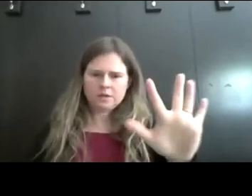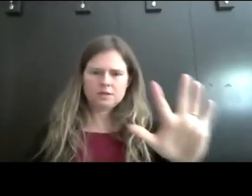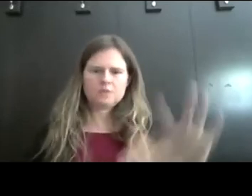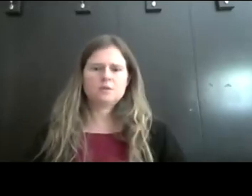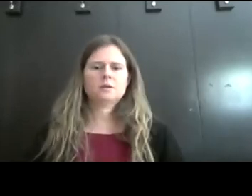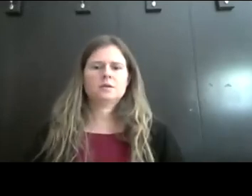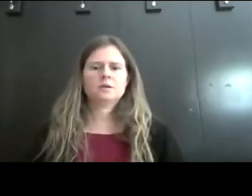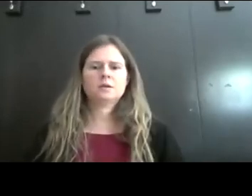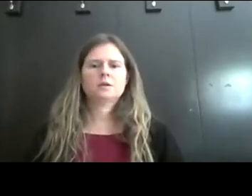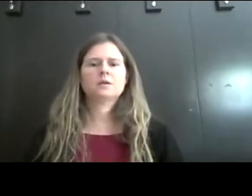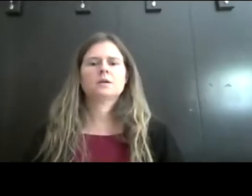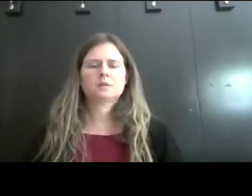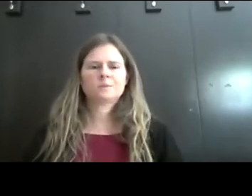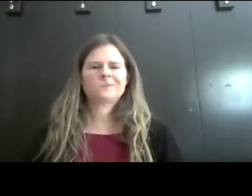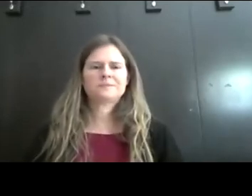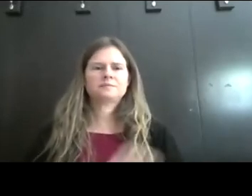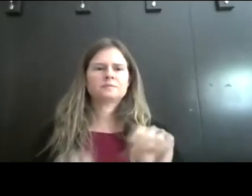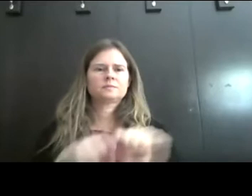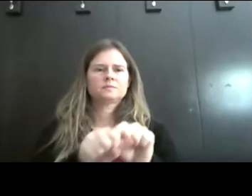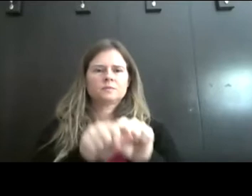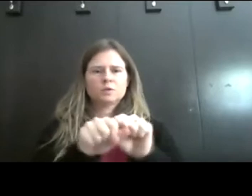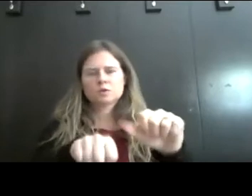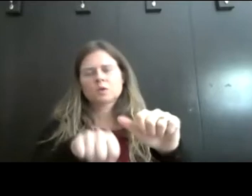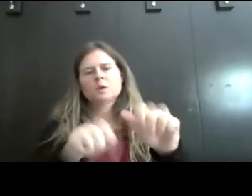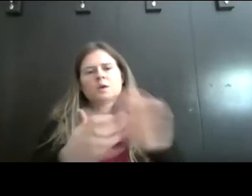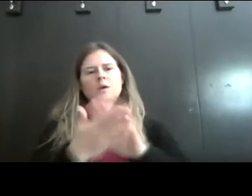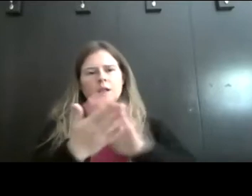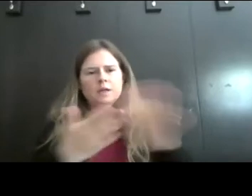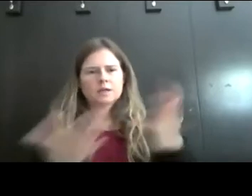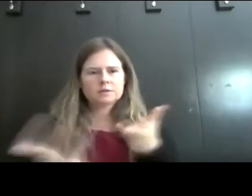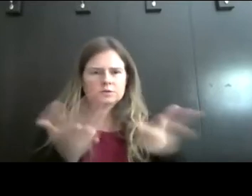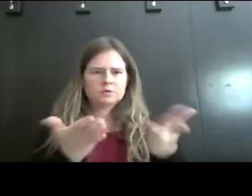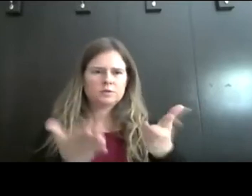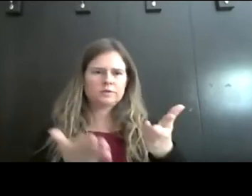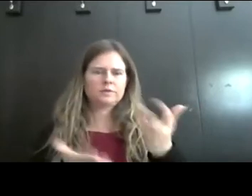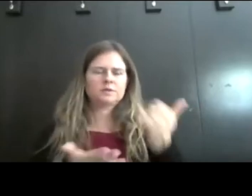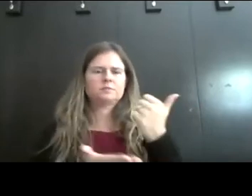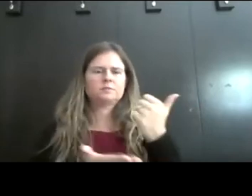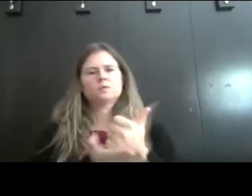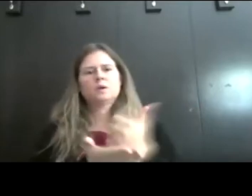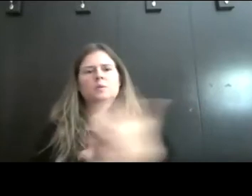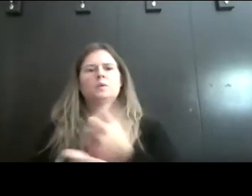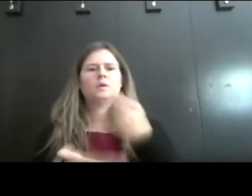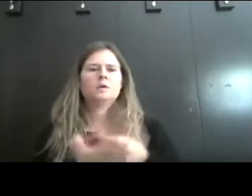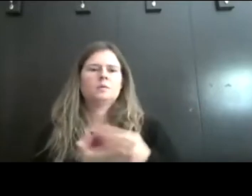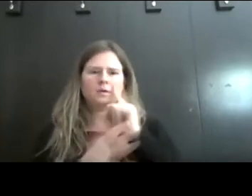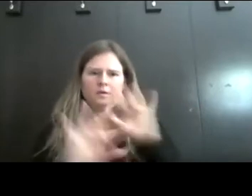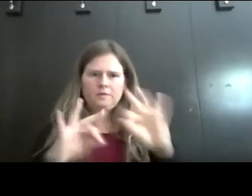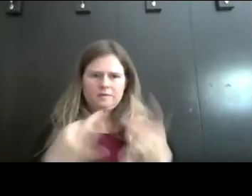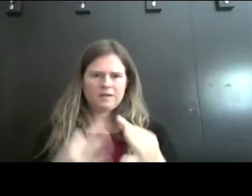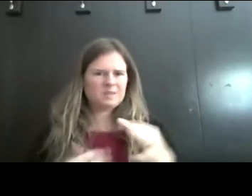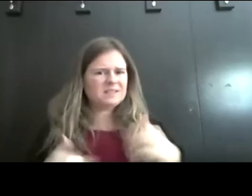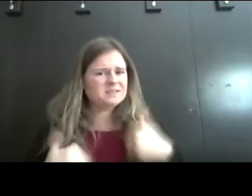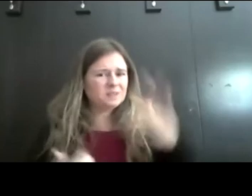shine box and he would set up in front of the barber shop and he would shine shoes to help bring in money for the family when he was just a little